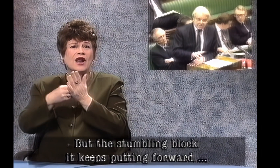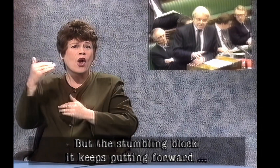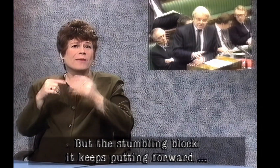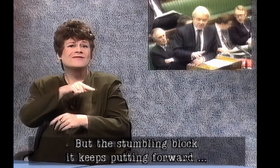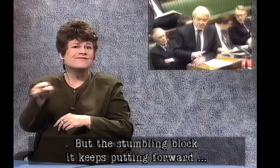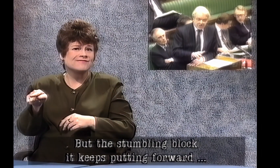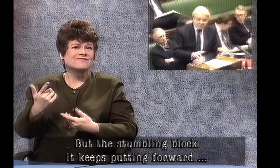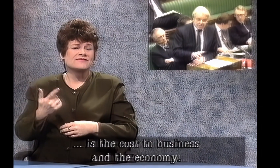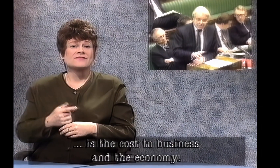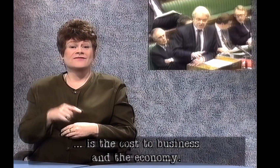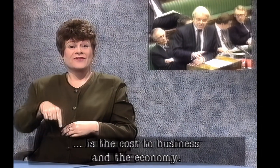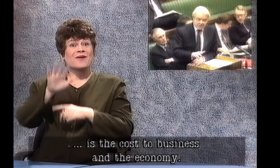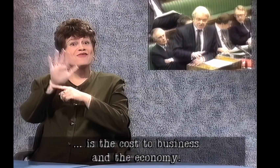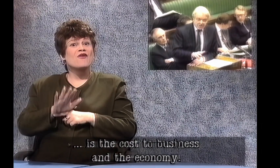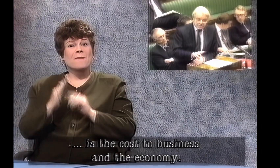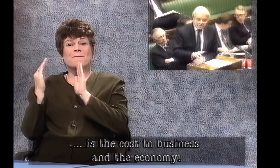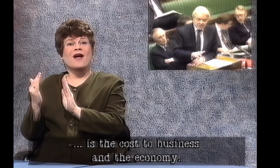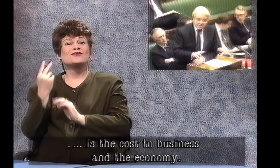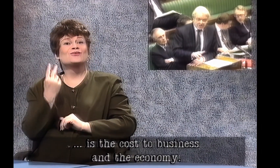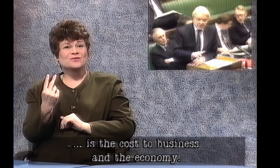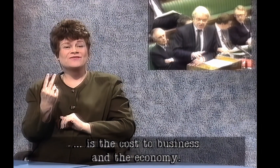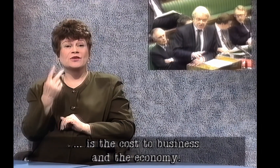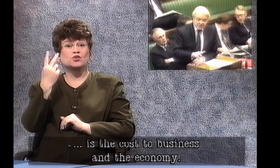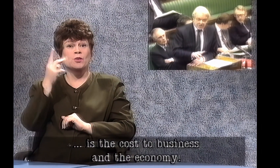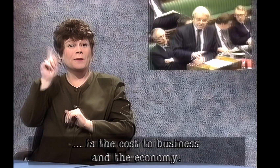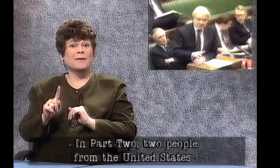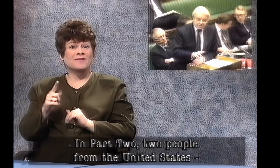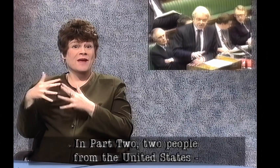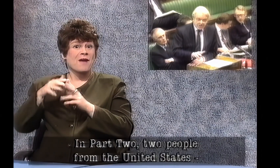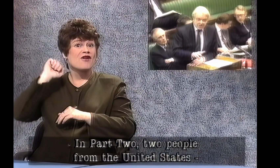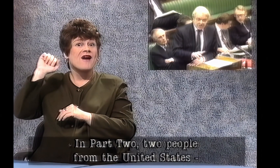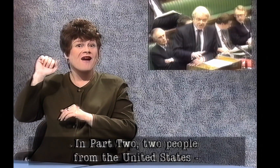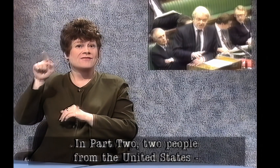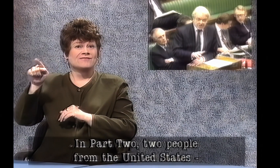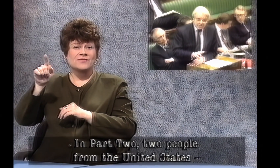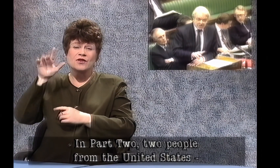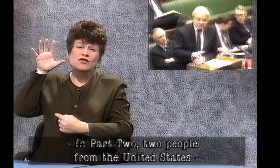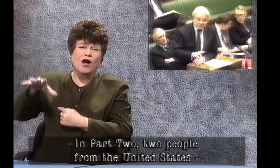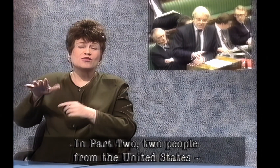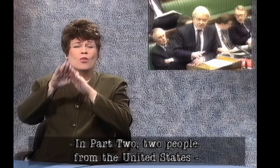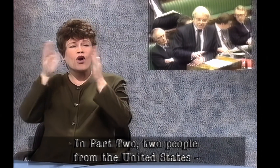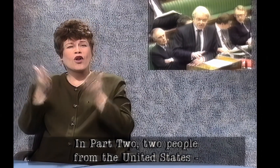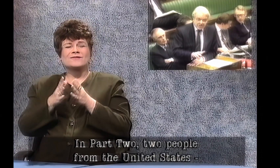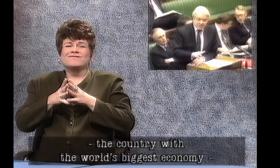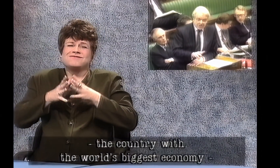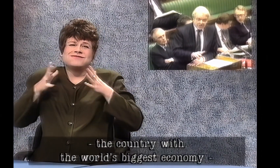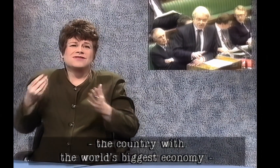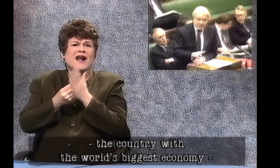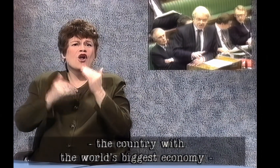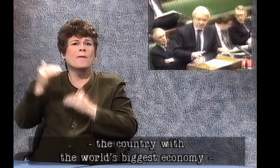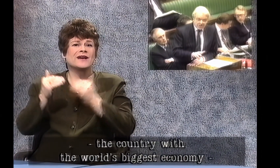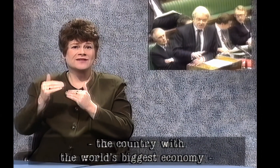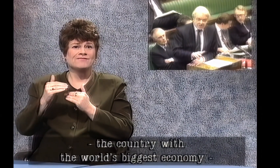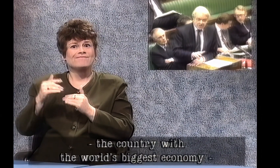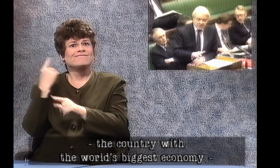it keeps putting forward is the cost to business and the economy. In part two, two people from the United States, the country with